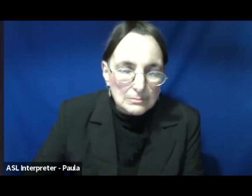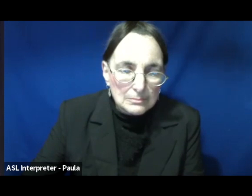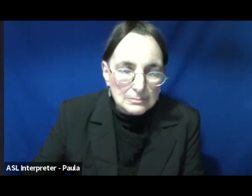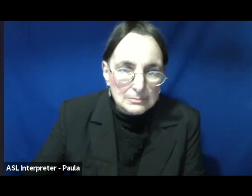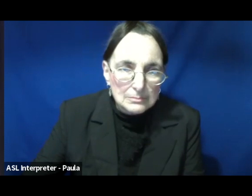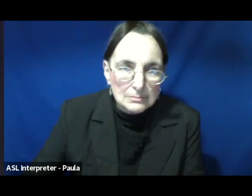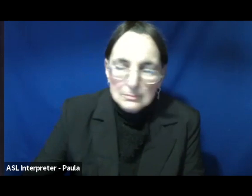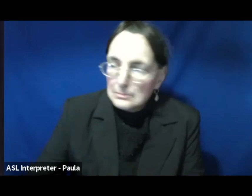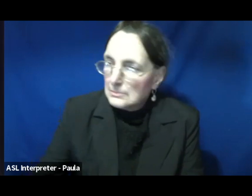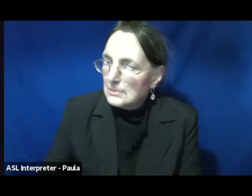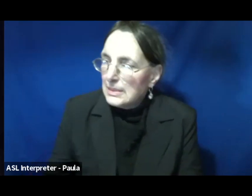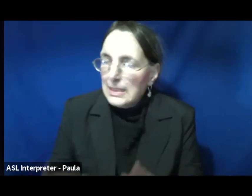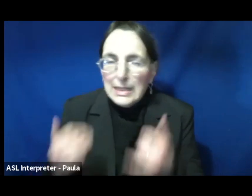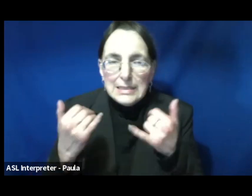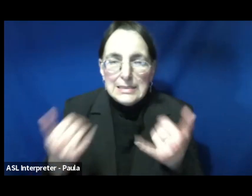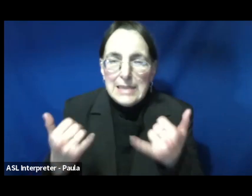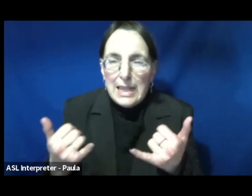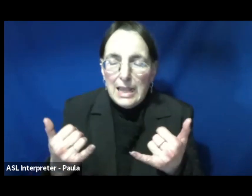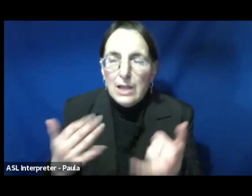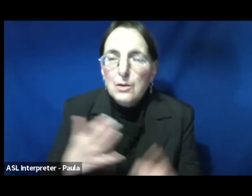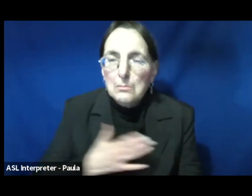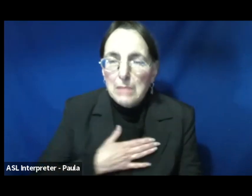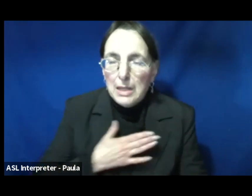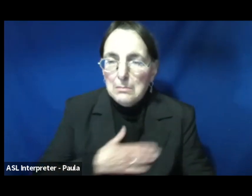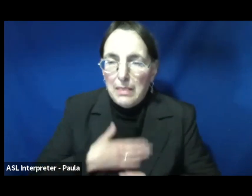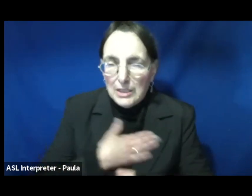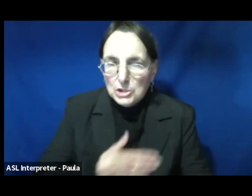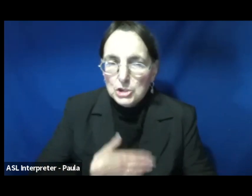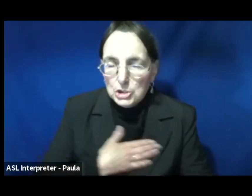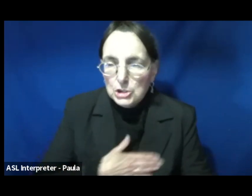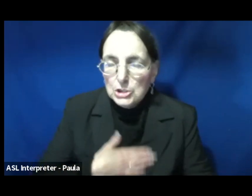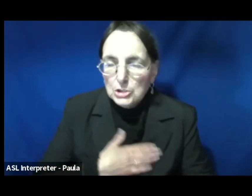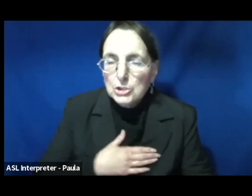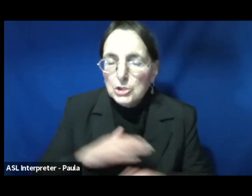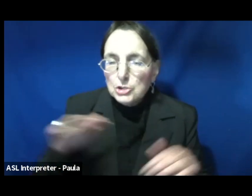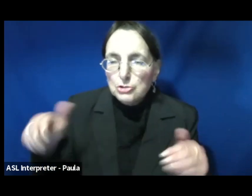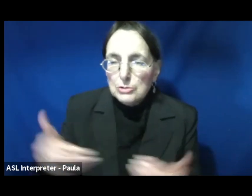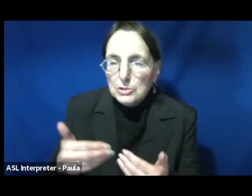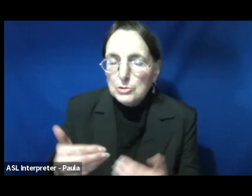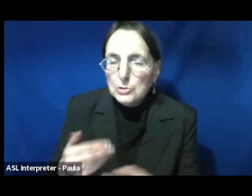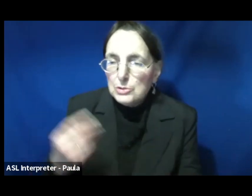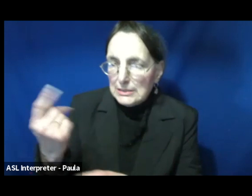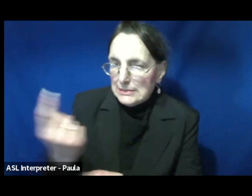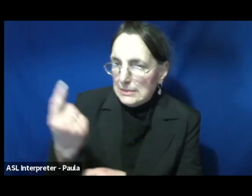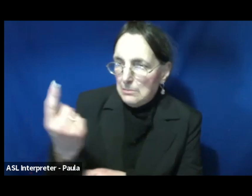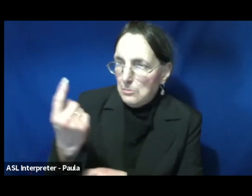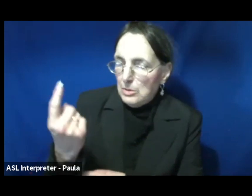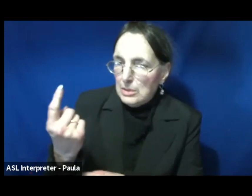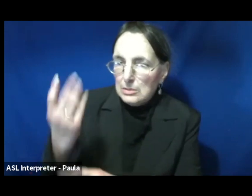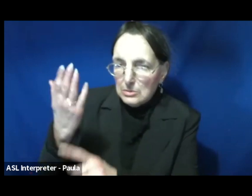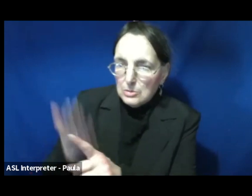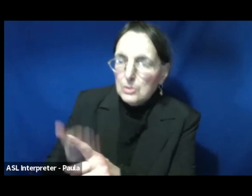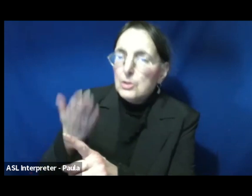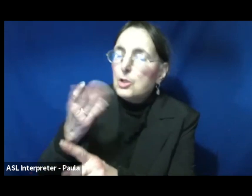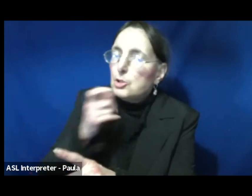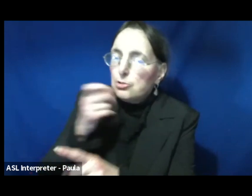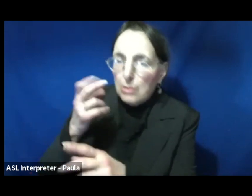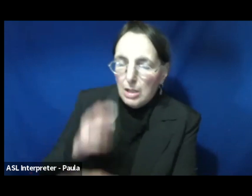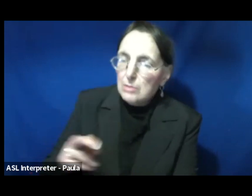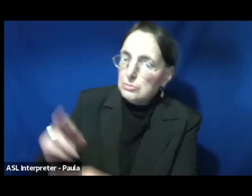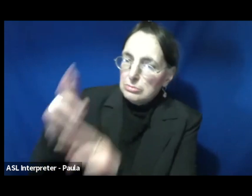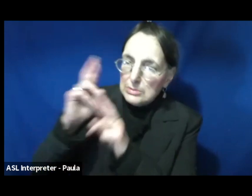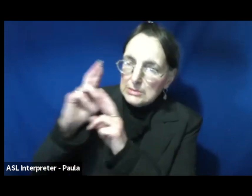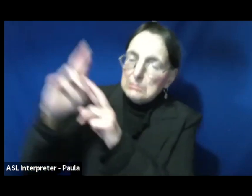And now it is my distinguished pleasure to introduce somebody who I hold in high regard, who has